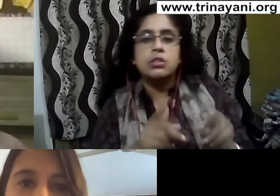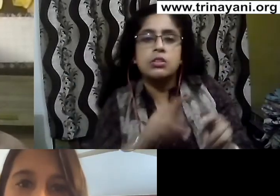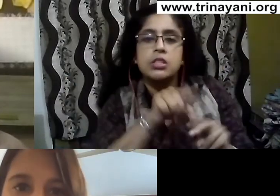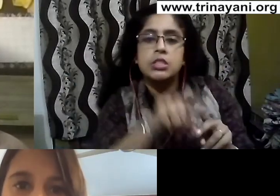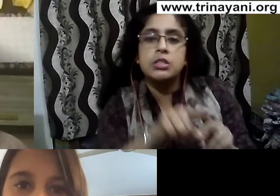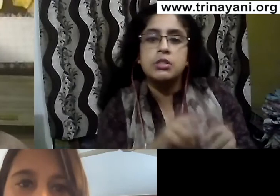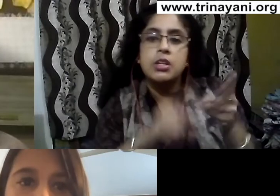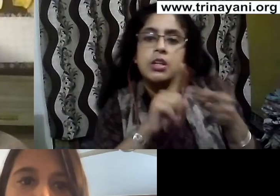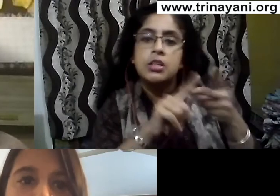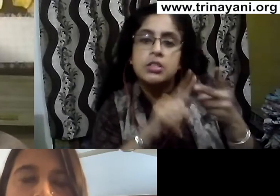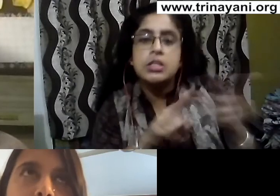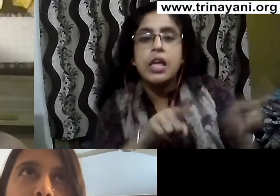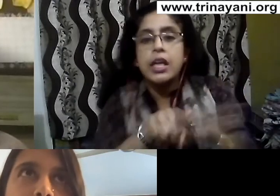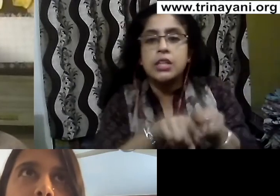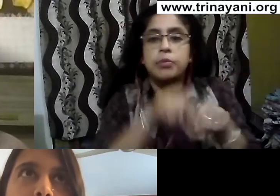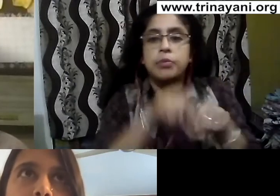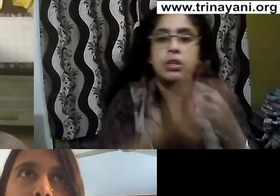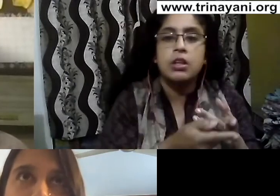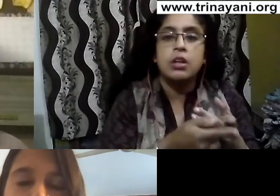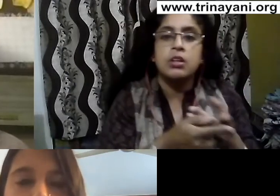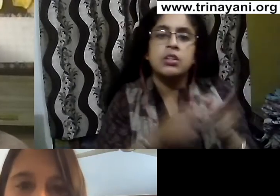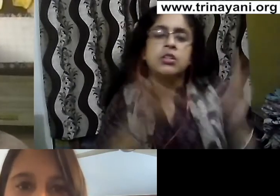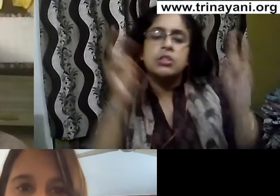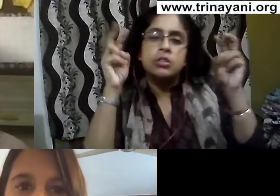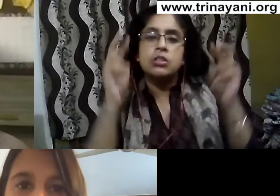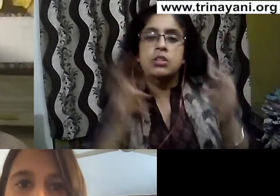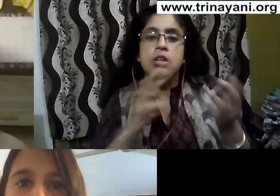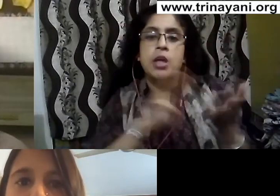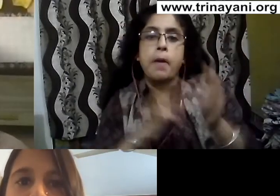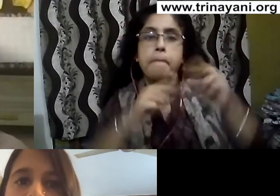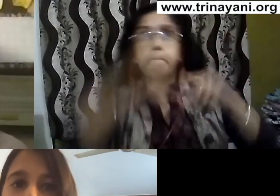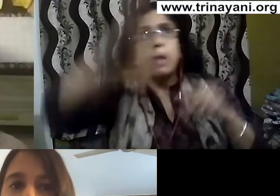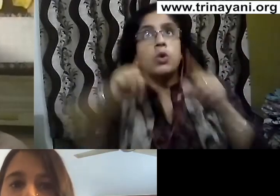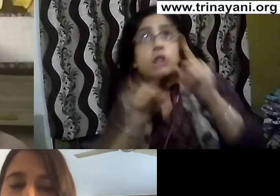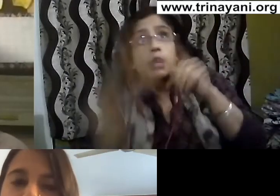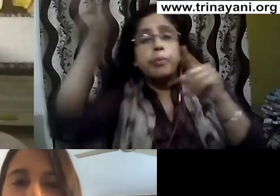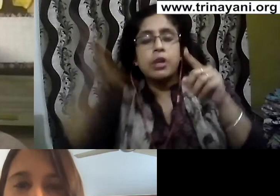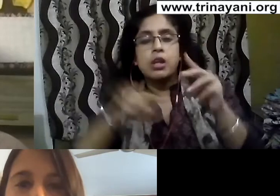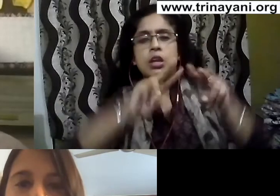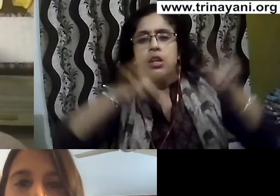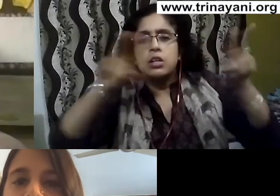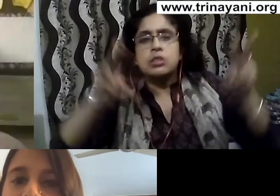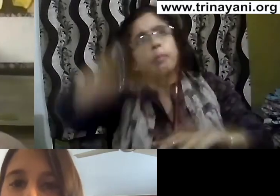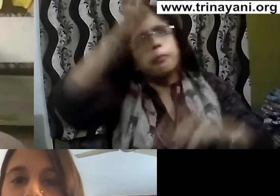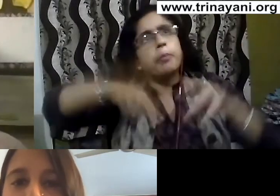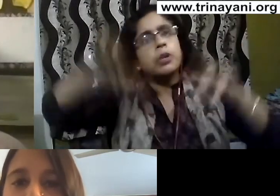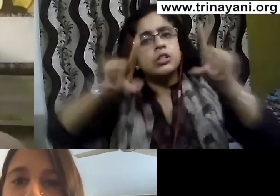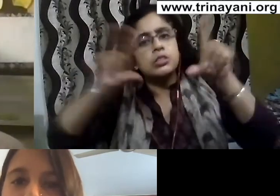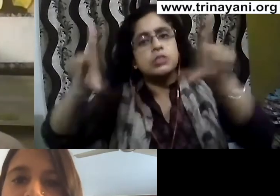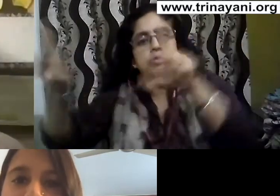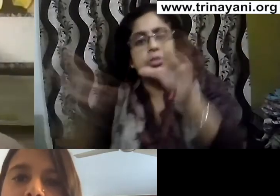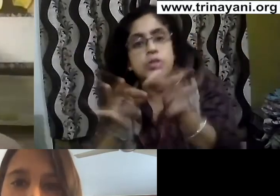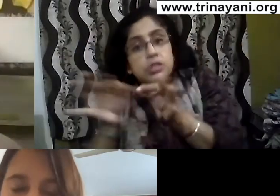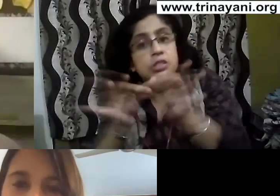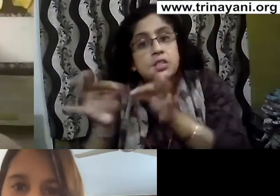is an example. So when suppose you're talking about mountain peaks, so you use multiple images to describe what